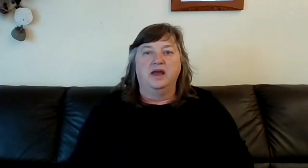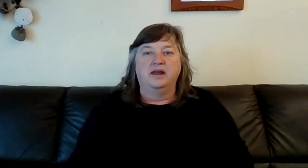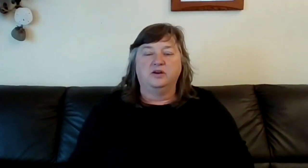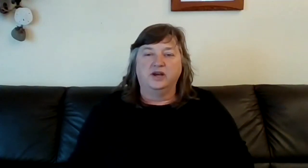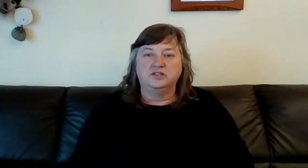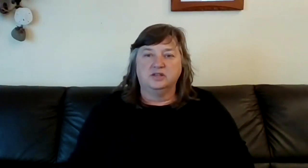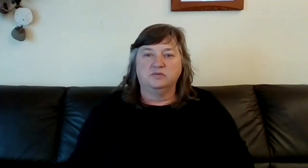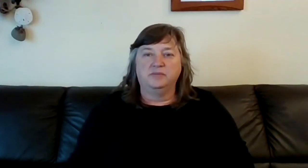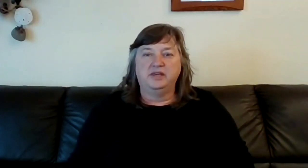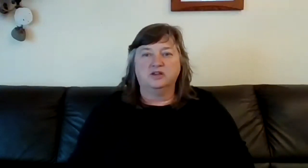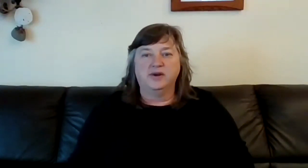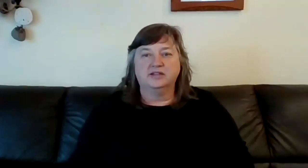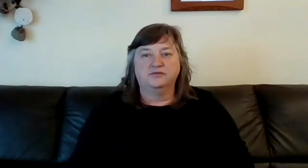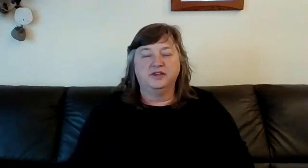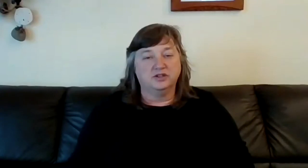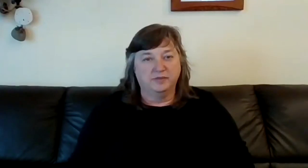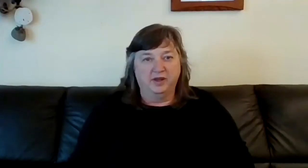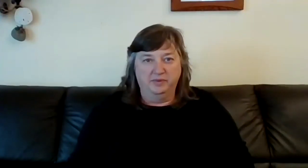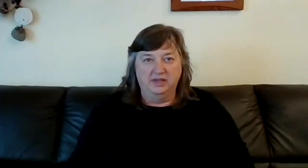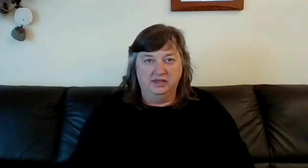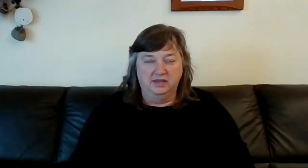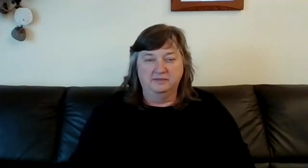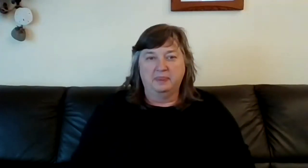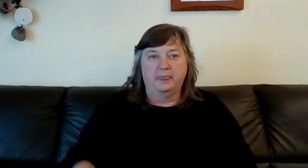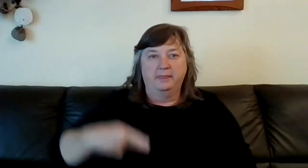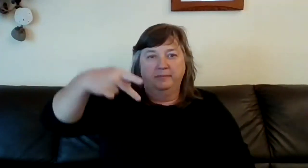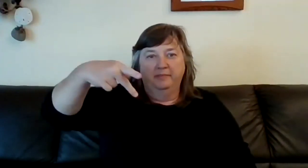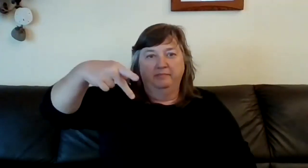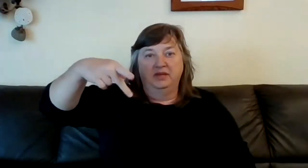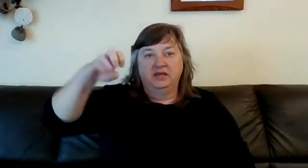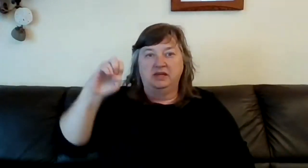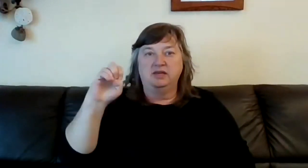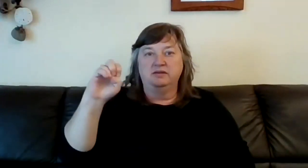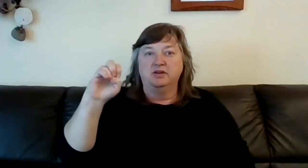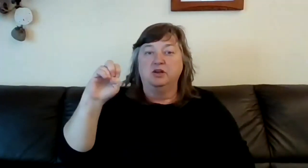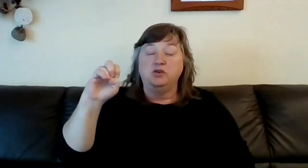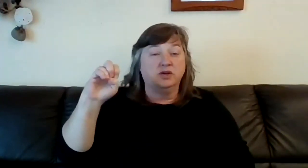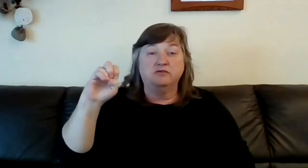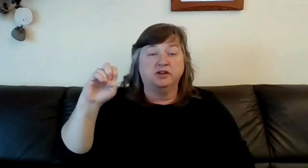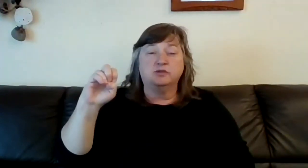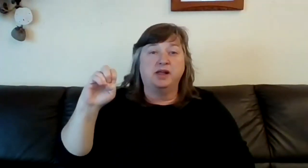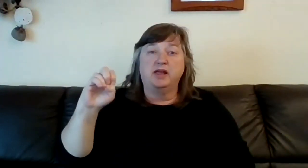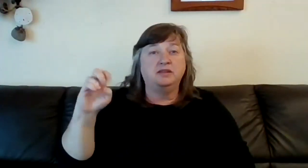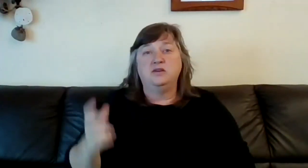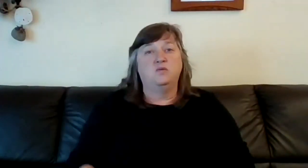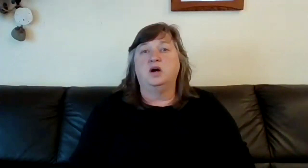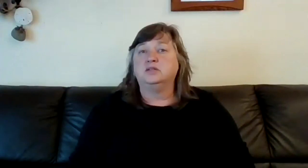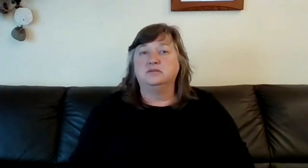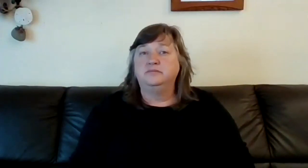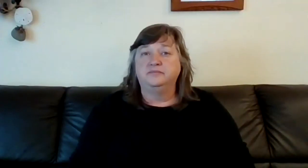And a question, would it be incorrect to fingerspell PE? PE, you can fingerspell anything you want.